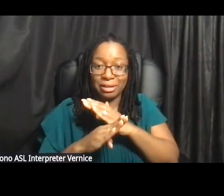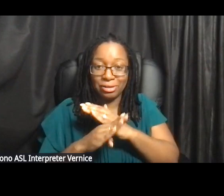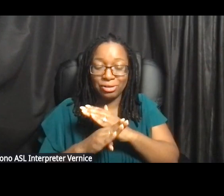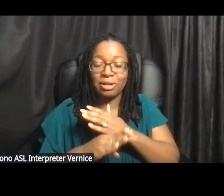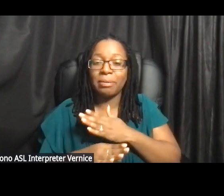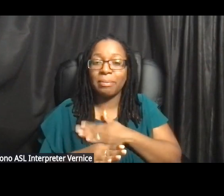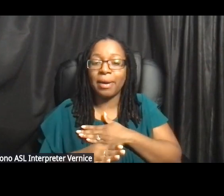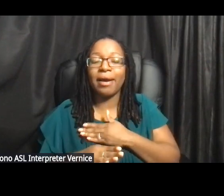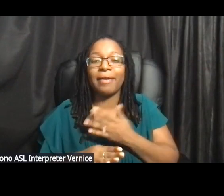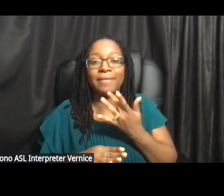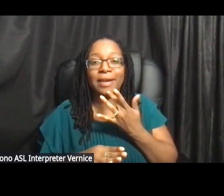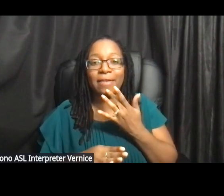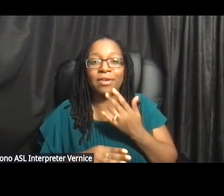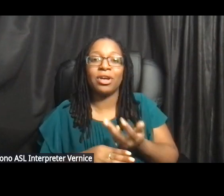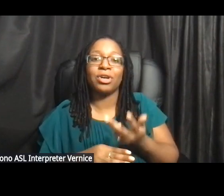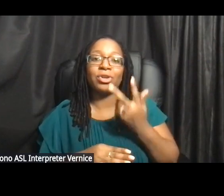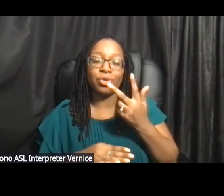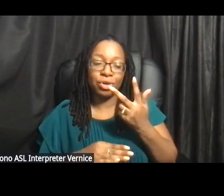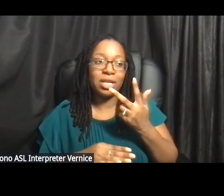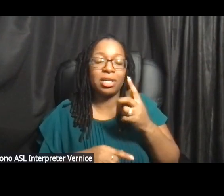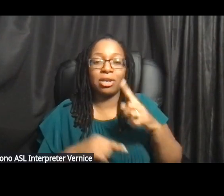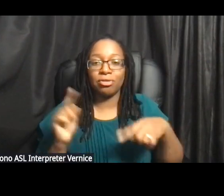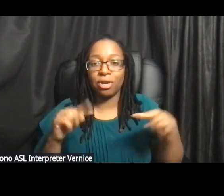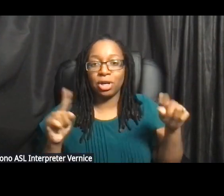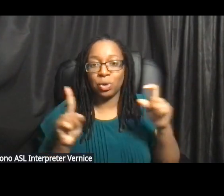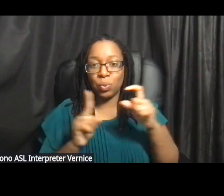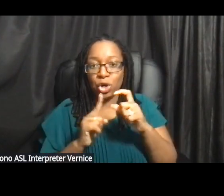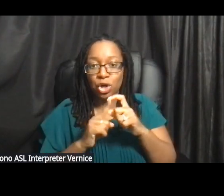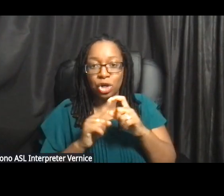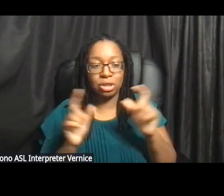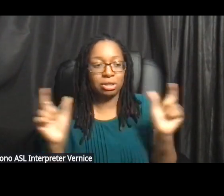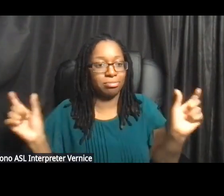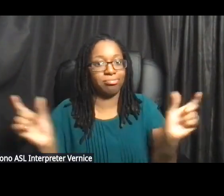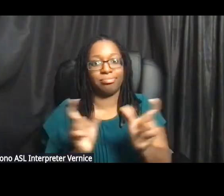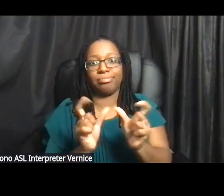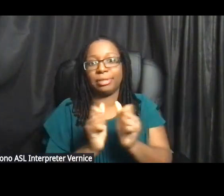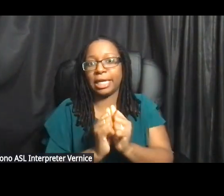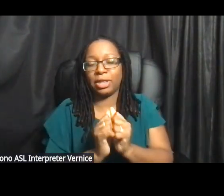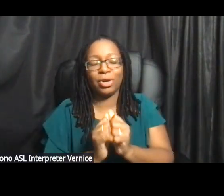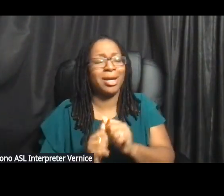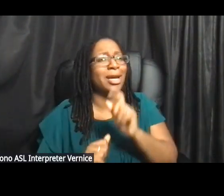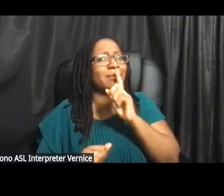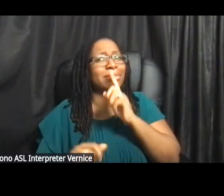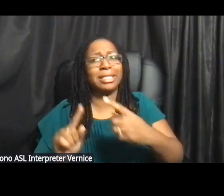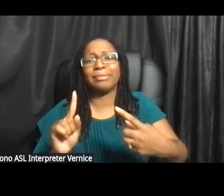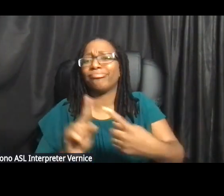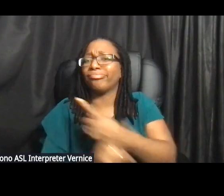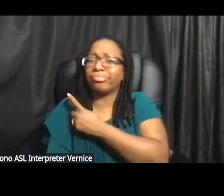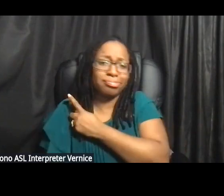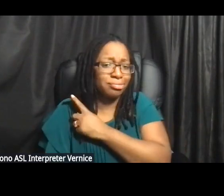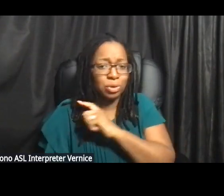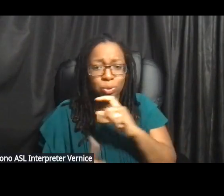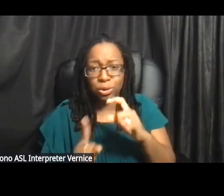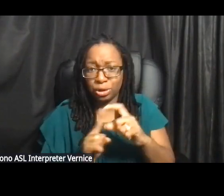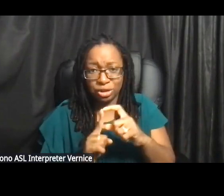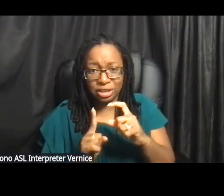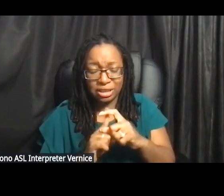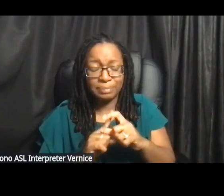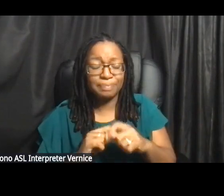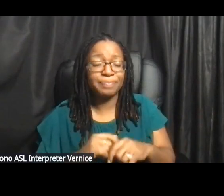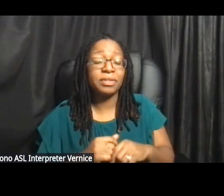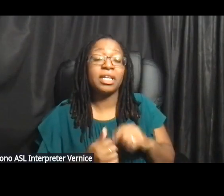3 random words and string them together. Random, like really random, like really, really random, pick a card random. Some